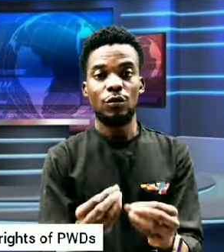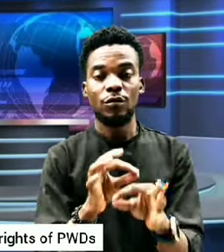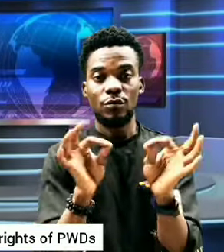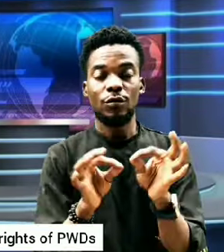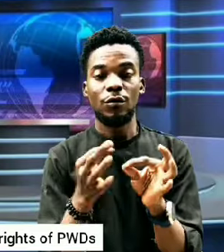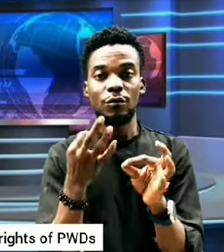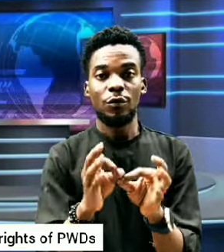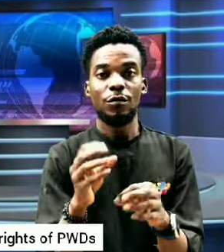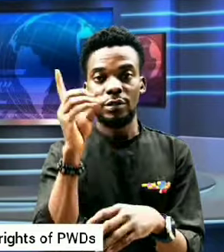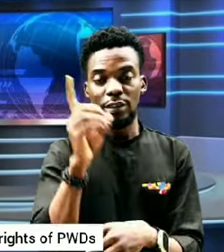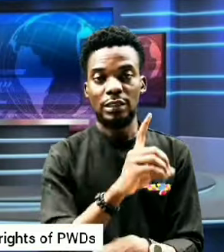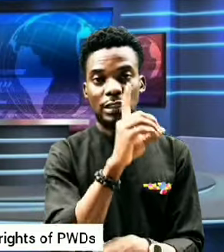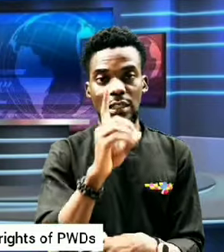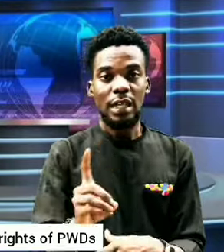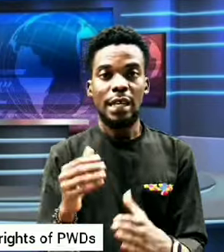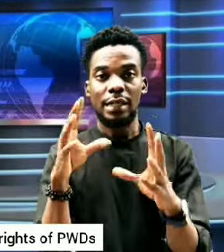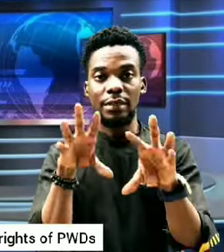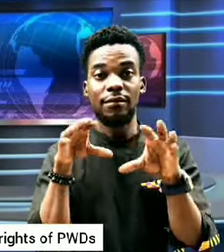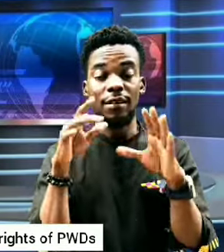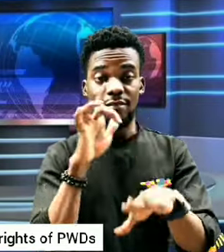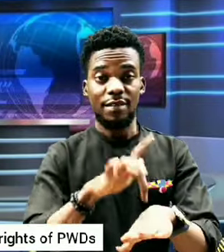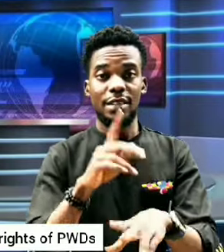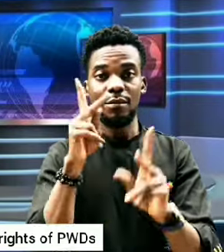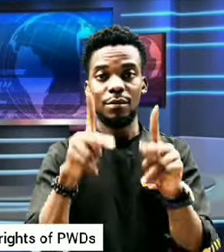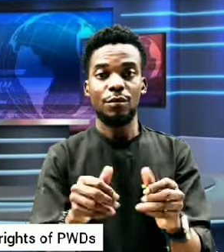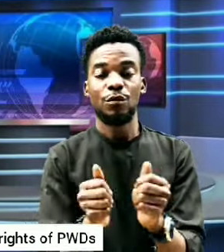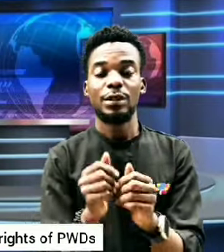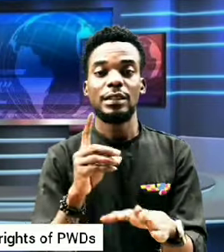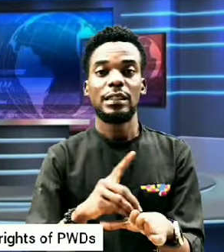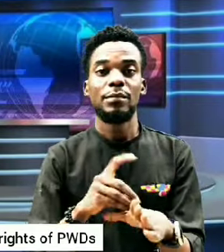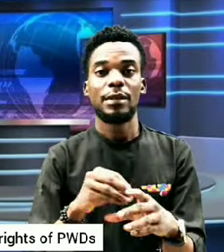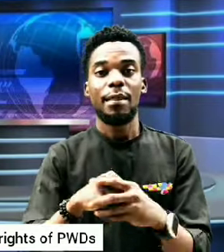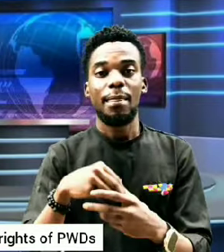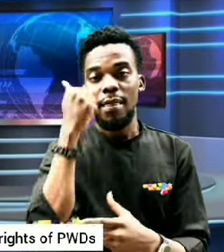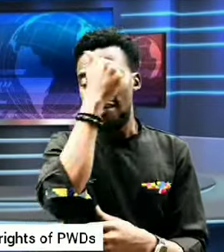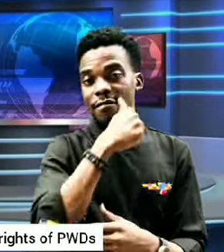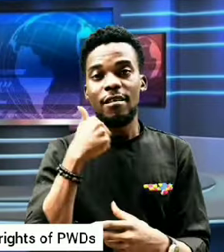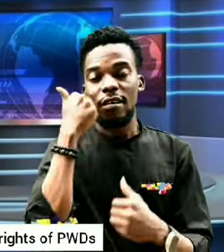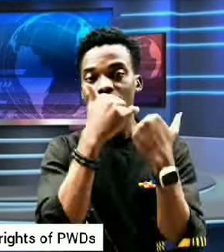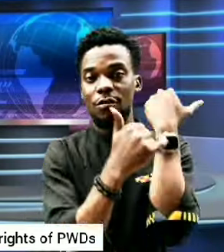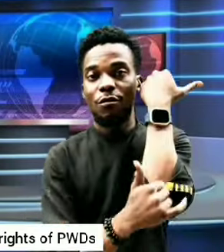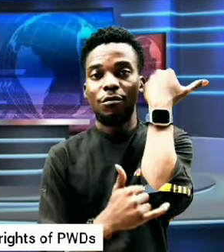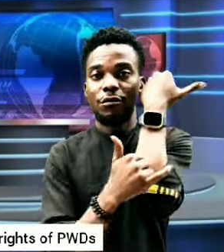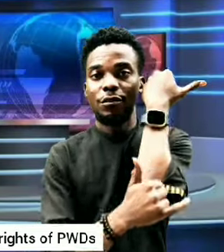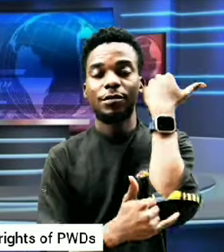affecting people with disabilities in African countries.